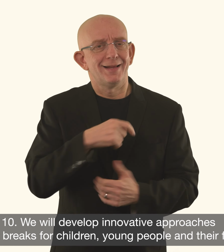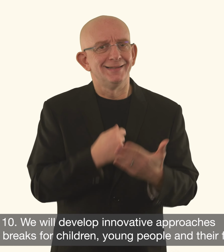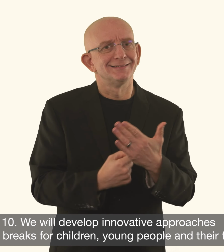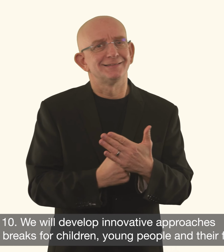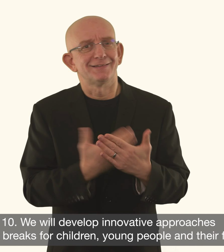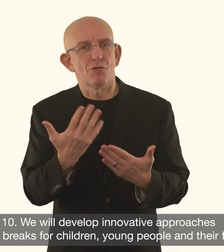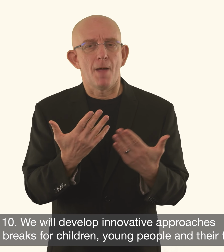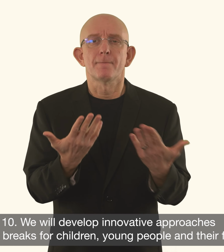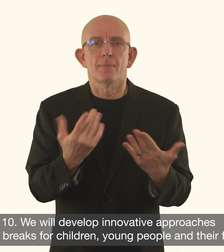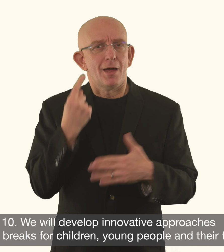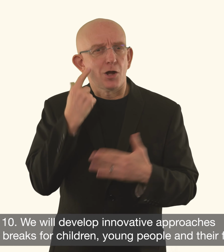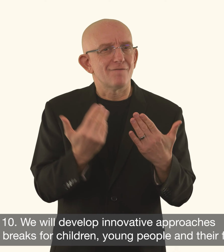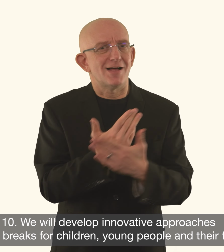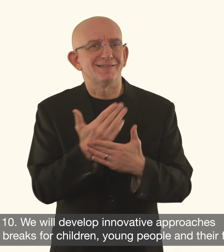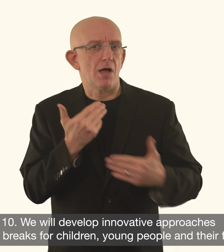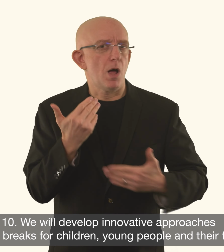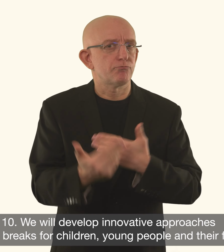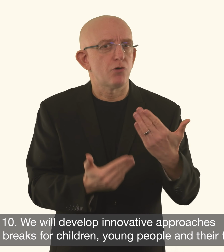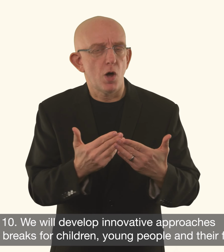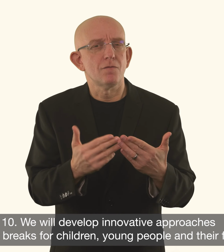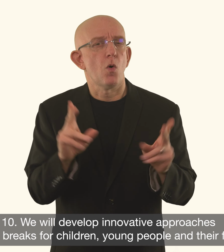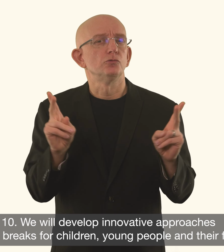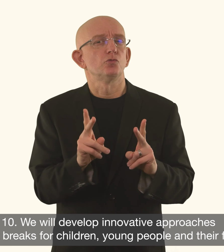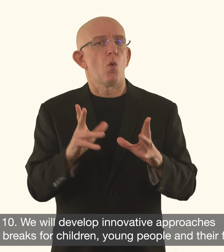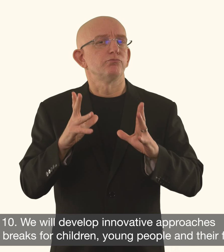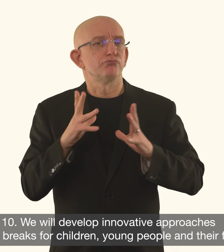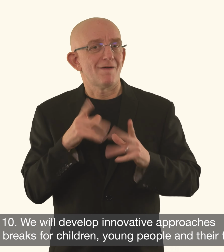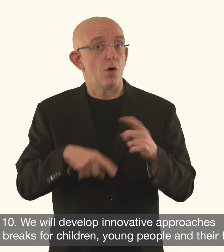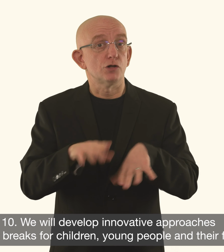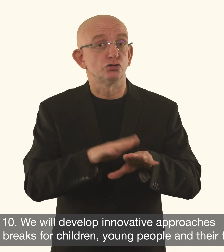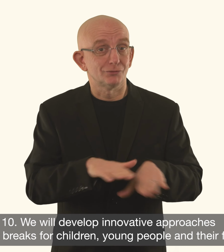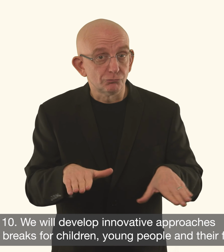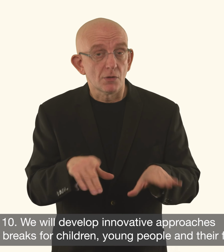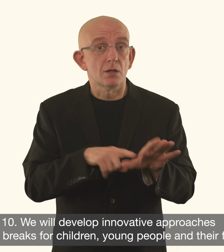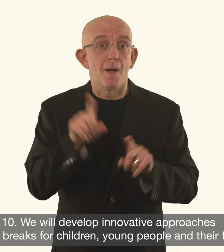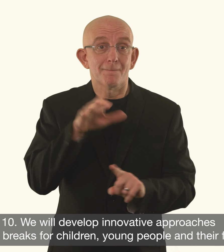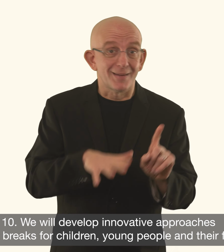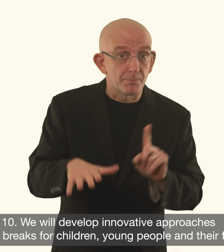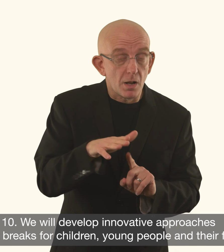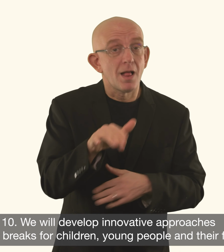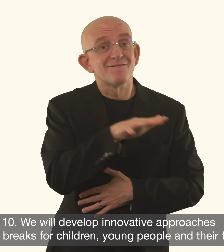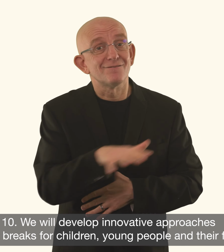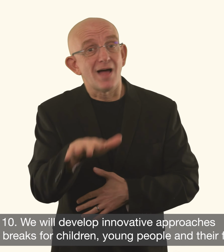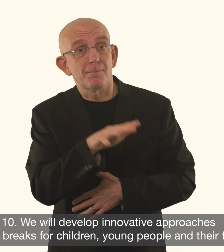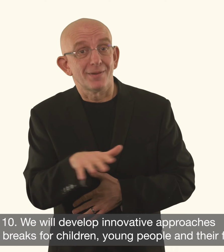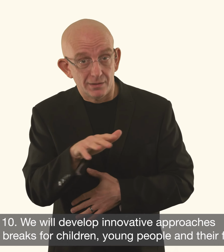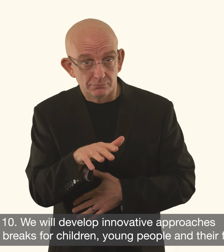10. We will develop innovative approaches for short breaks for children, young people and their families, with £30 million